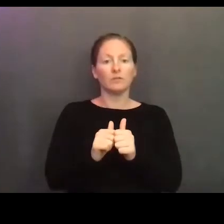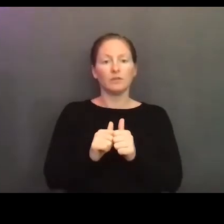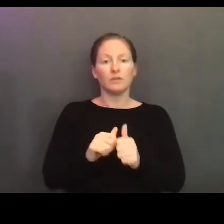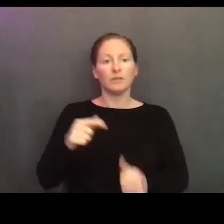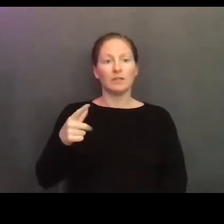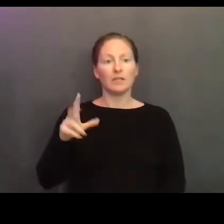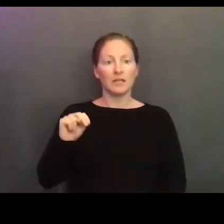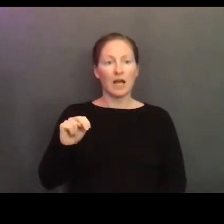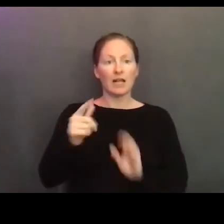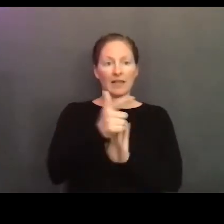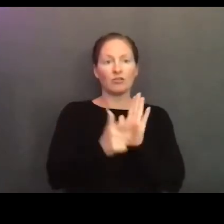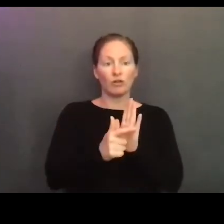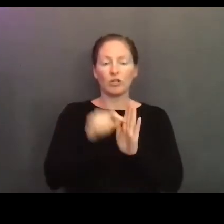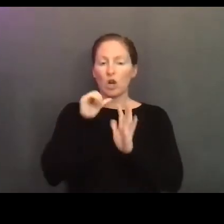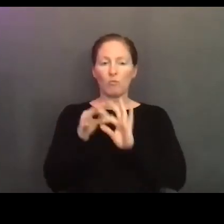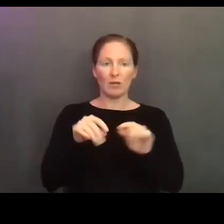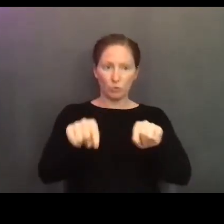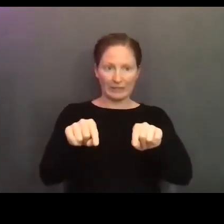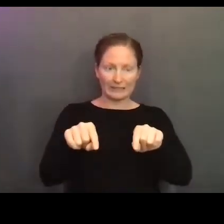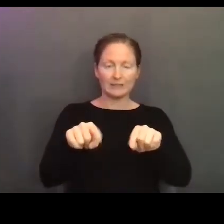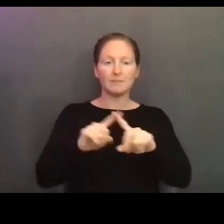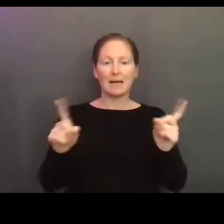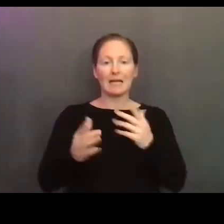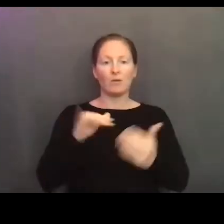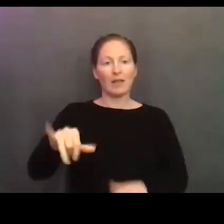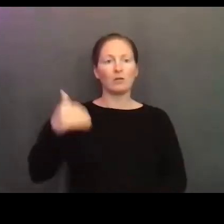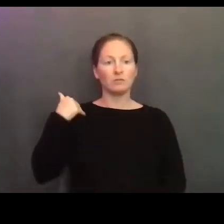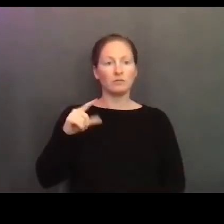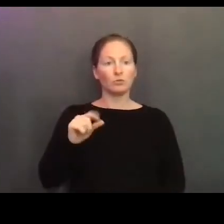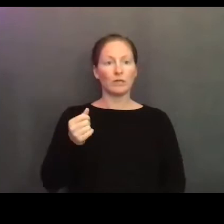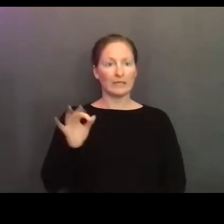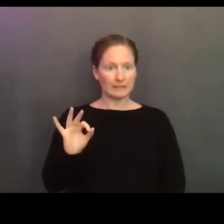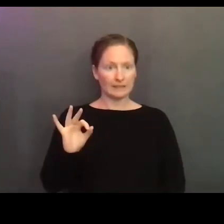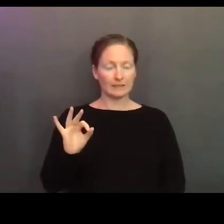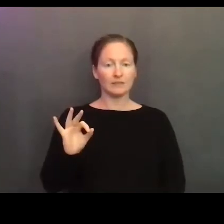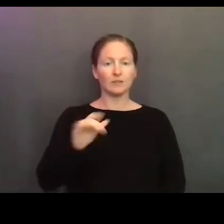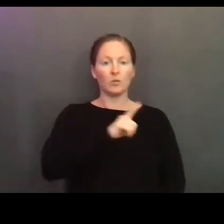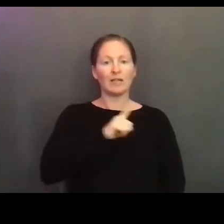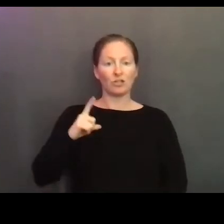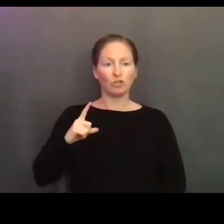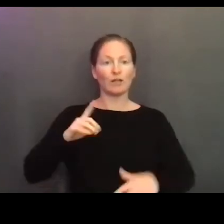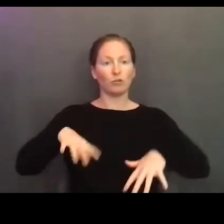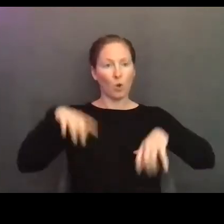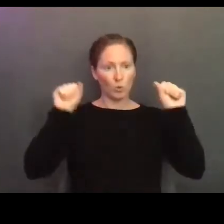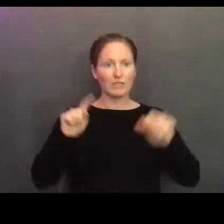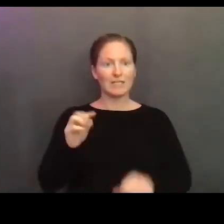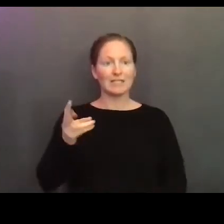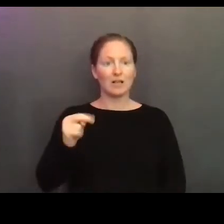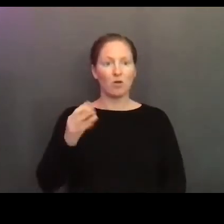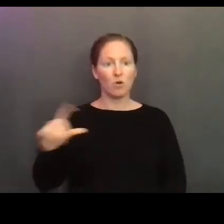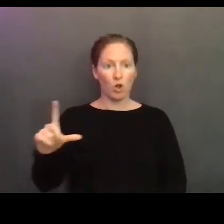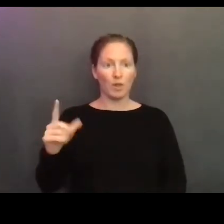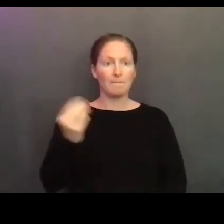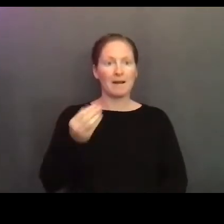gun reform legislation, which doesn't have anything to do with this conversation, but it was coming out in 2019. And legislators held these town halls on the Monday after